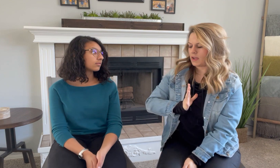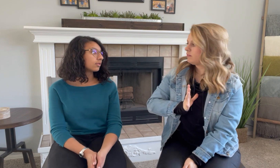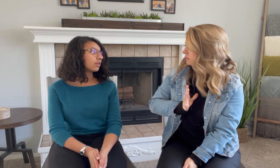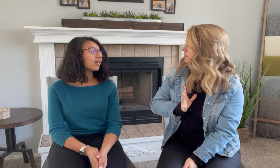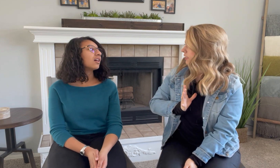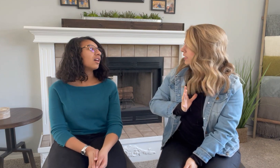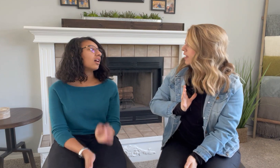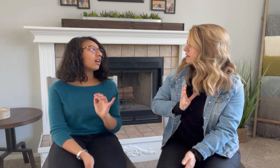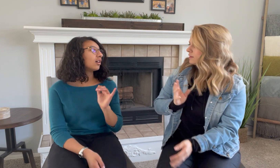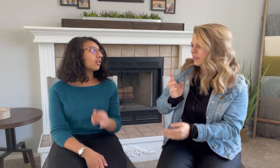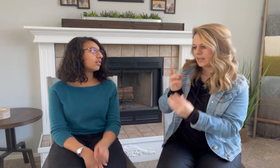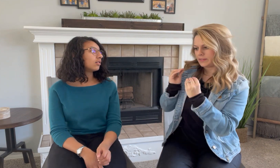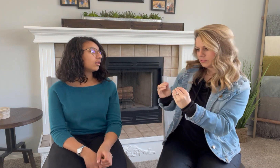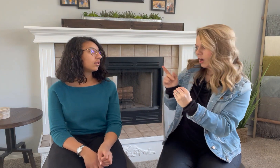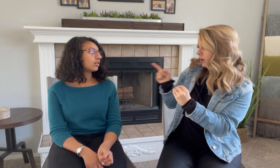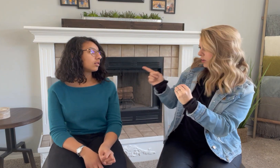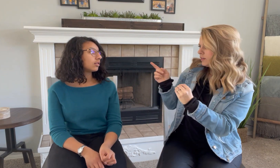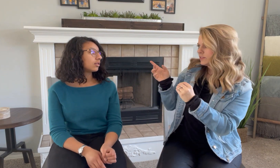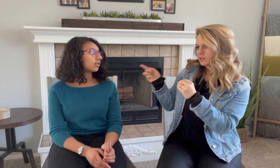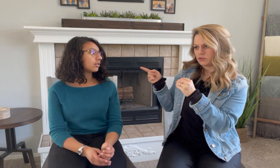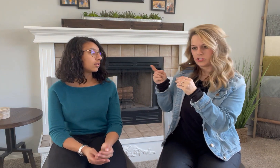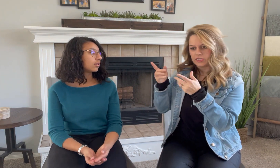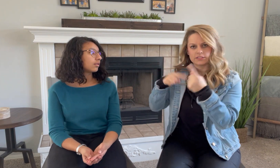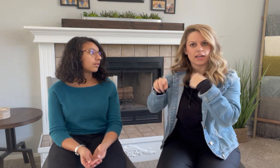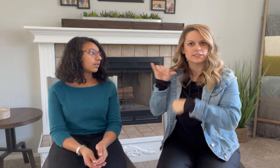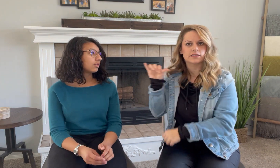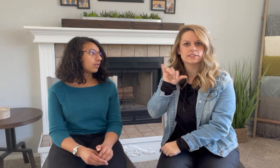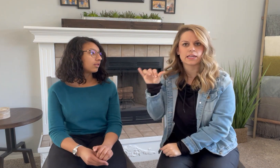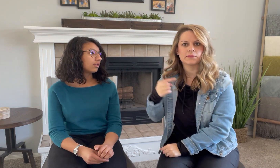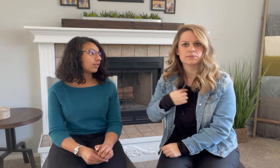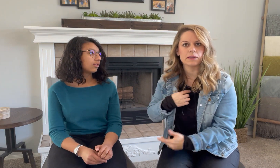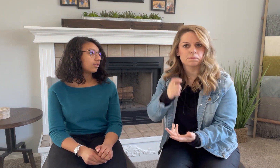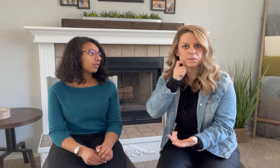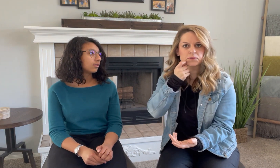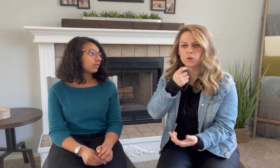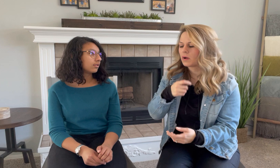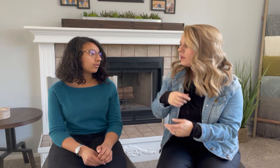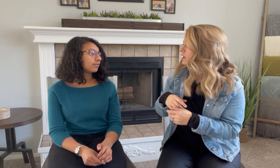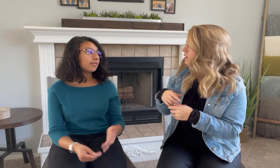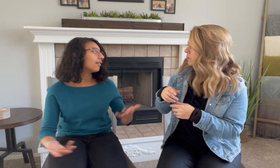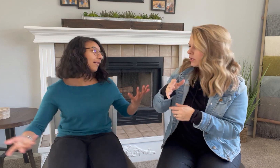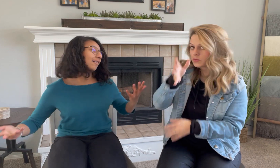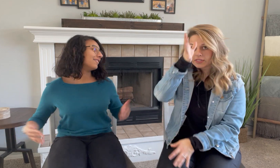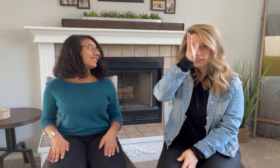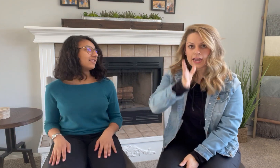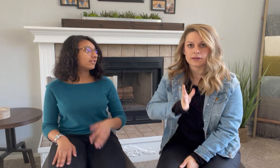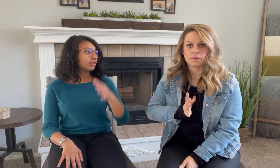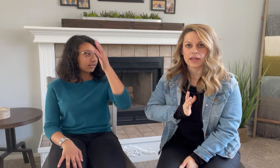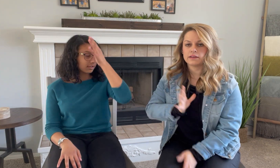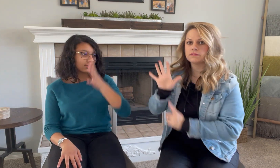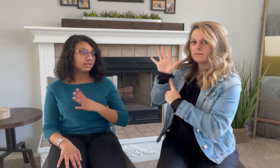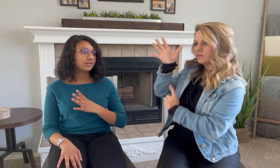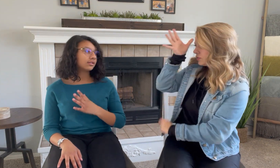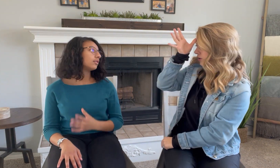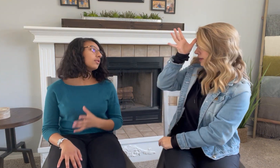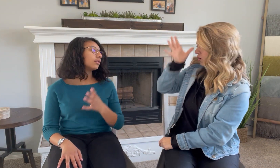man like that. And I taught her, and so she signs it the same as me. That's cool. But you can sign man with your hand